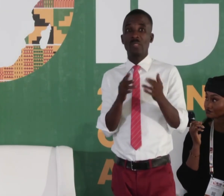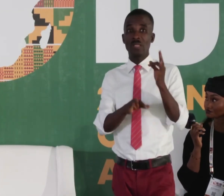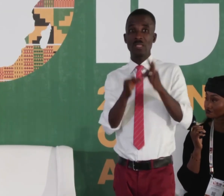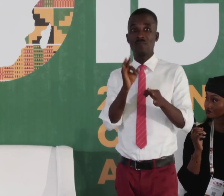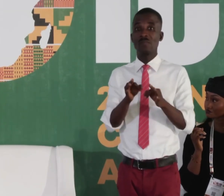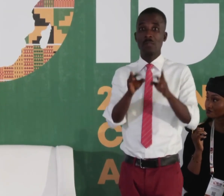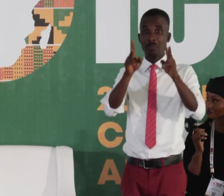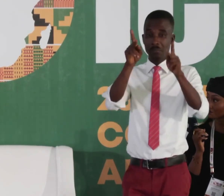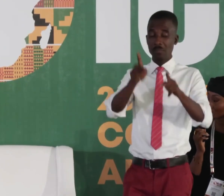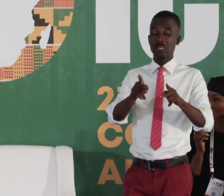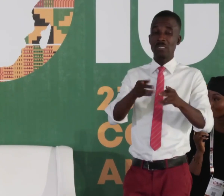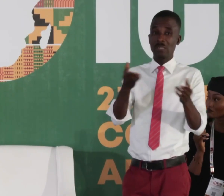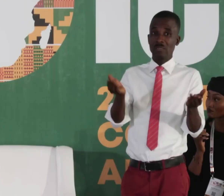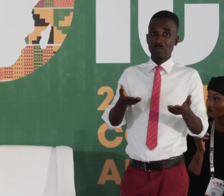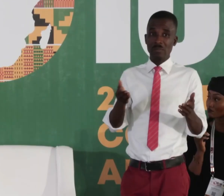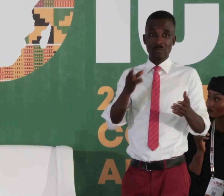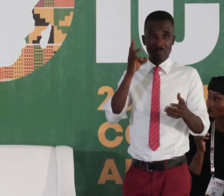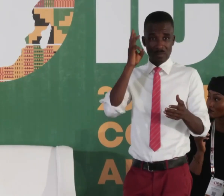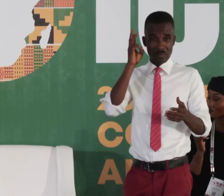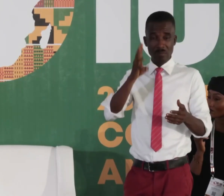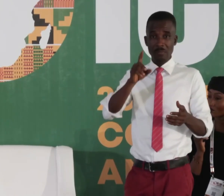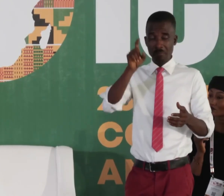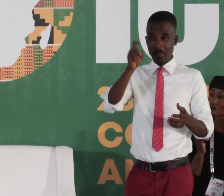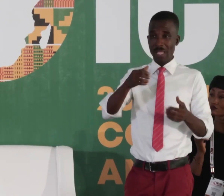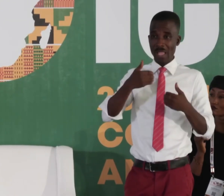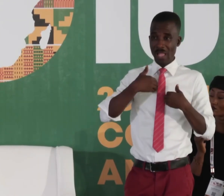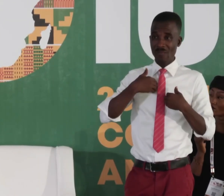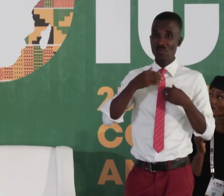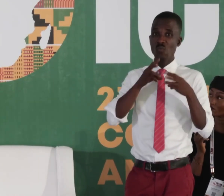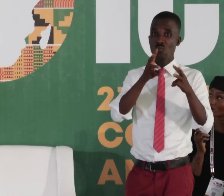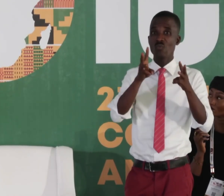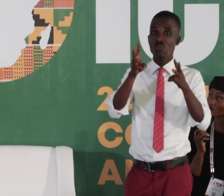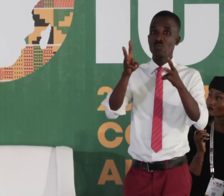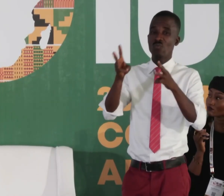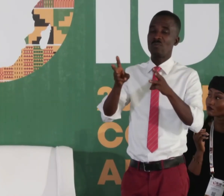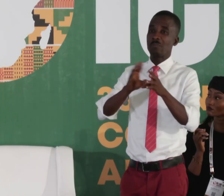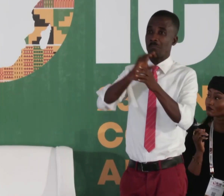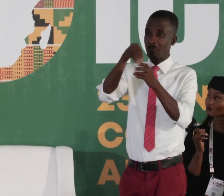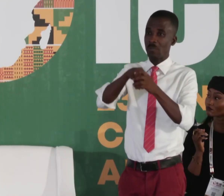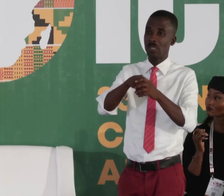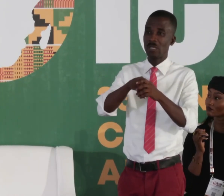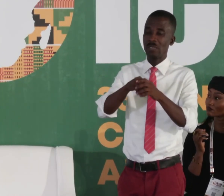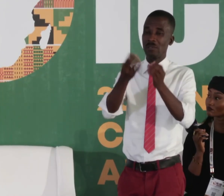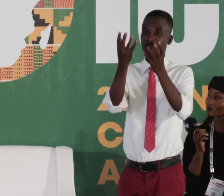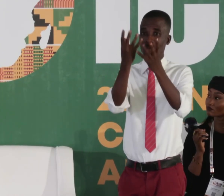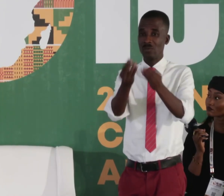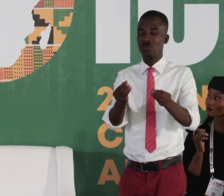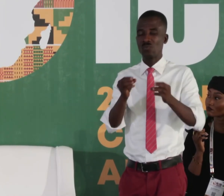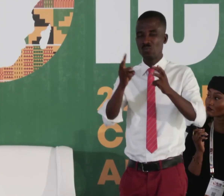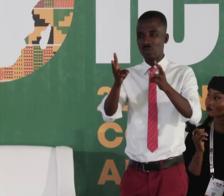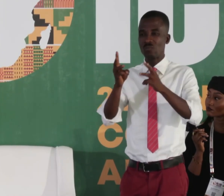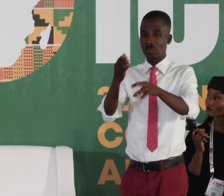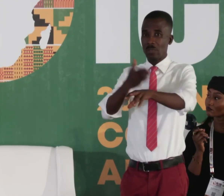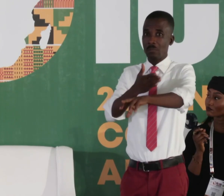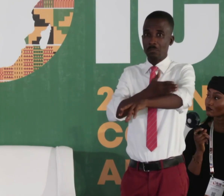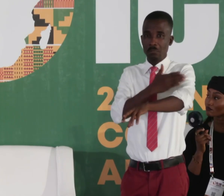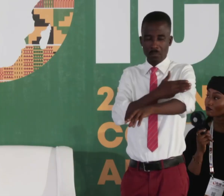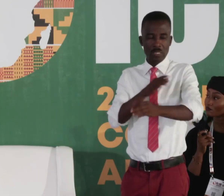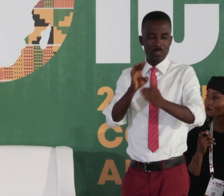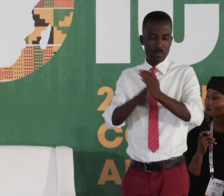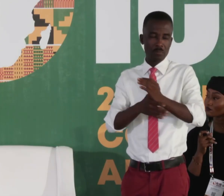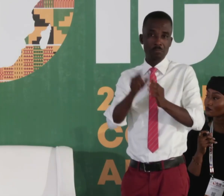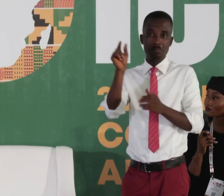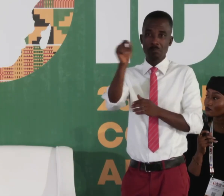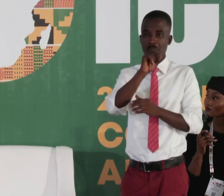all we should give strategies, we should be involved in interventions that will improve uptake, then one